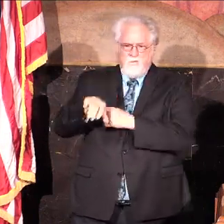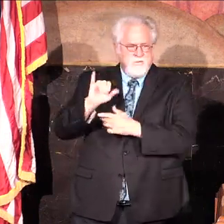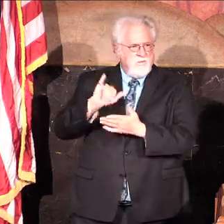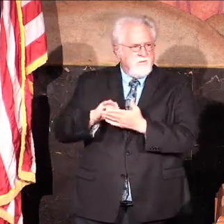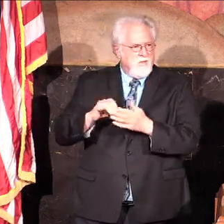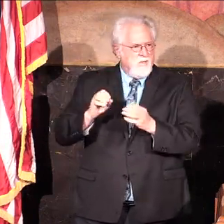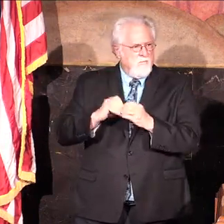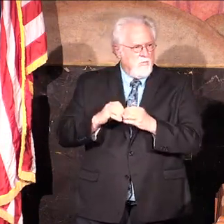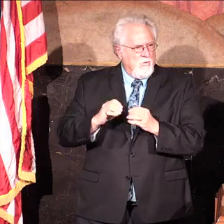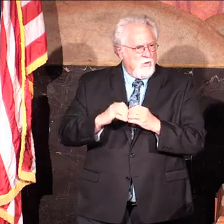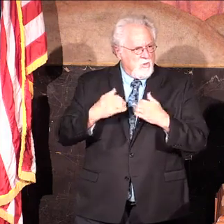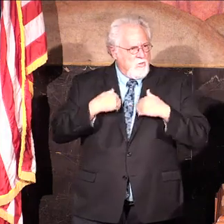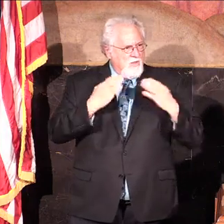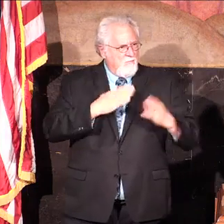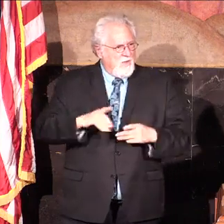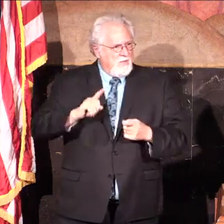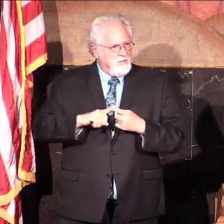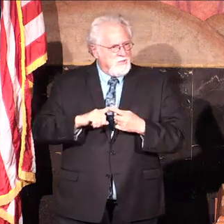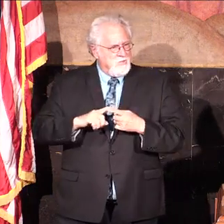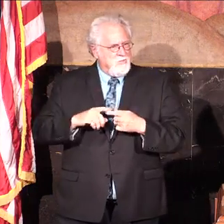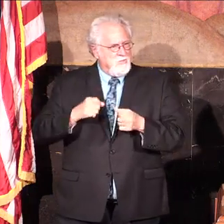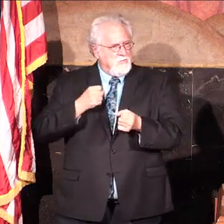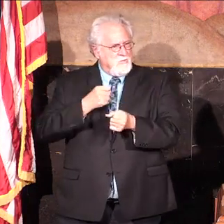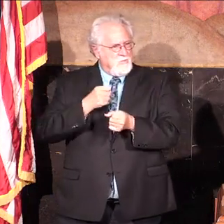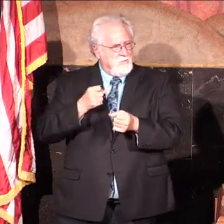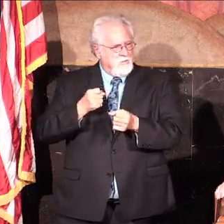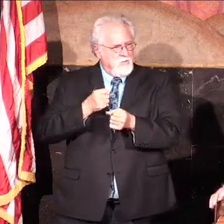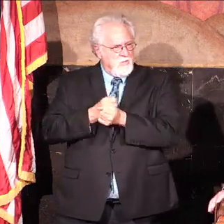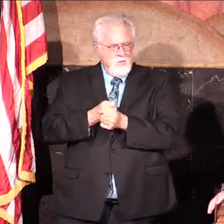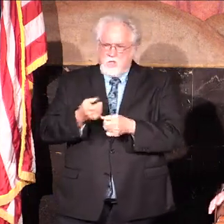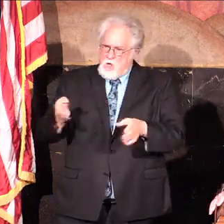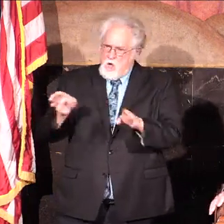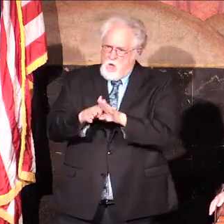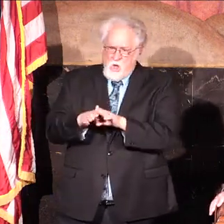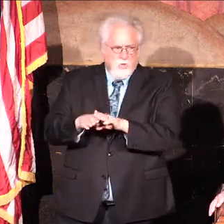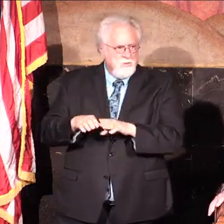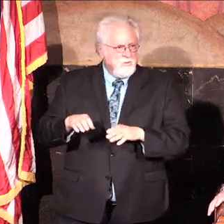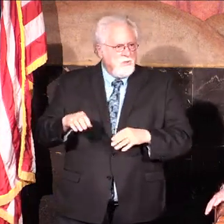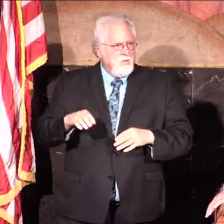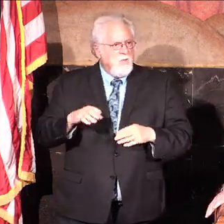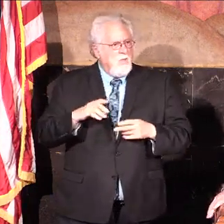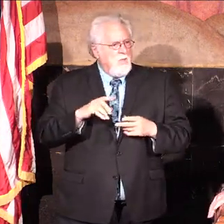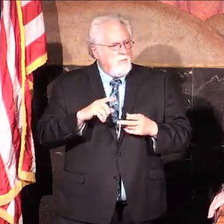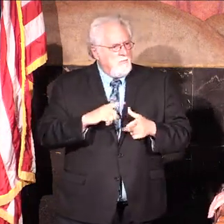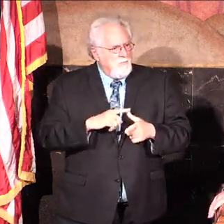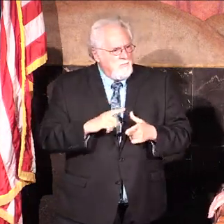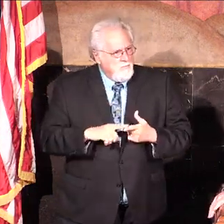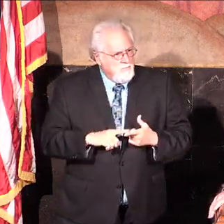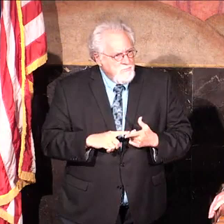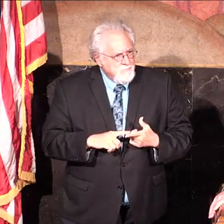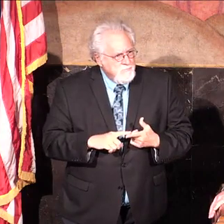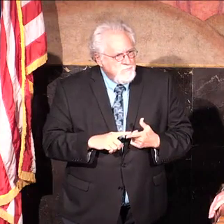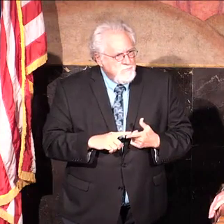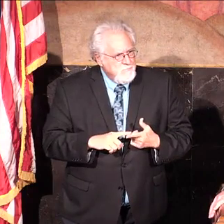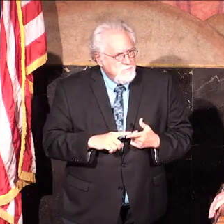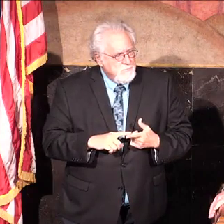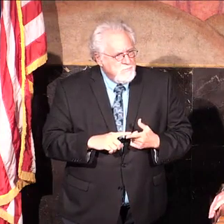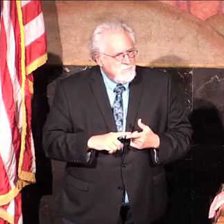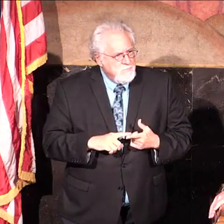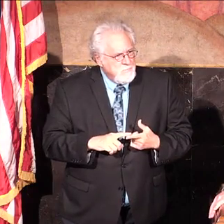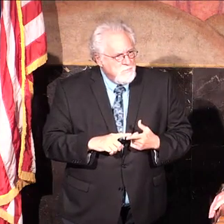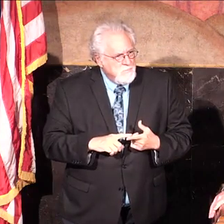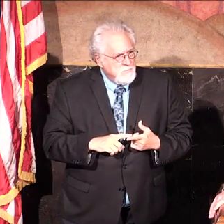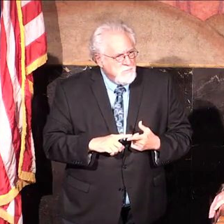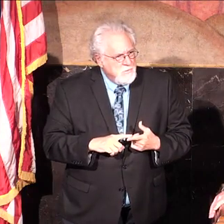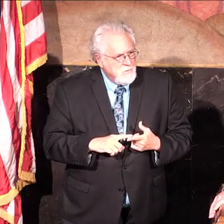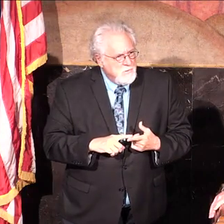further, and do you have plans to enforce that further to close this business down and take some other action? And also, could you comment on how confident you are in